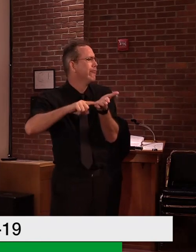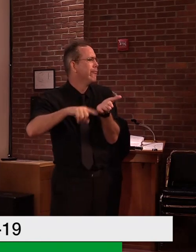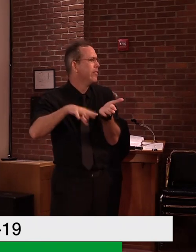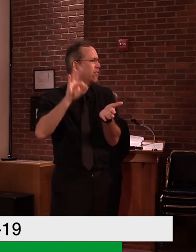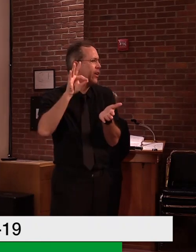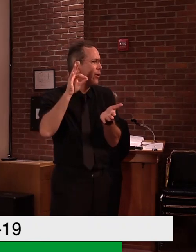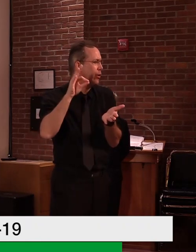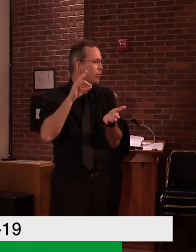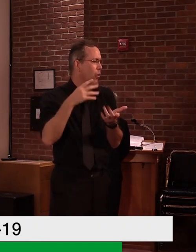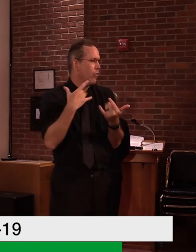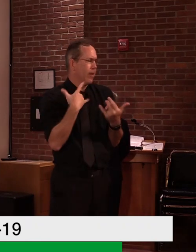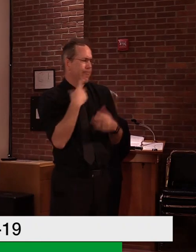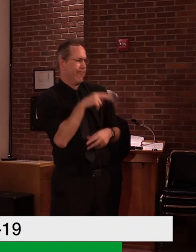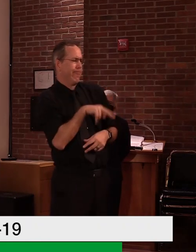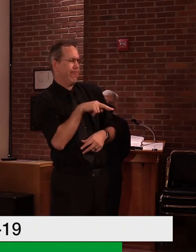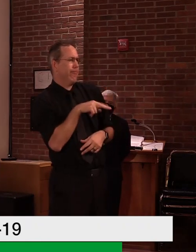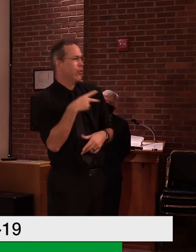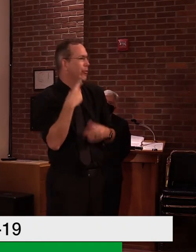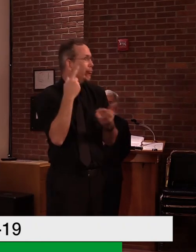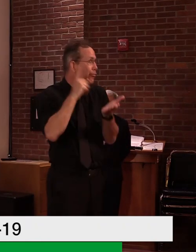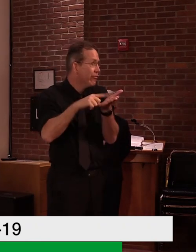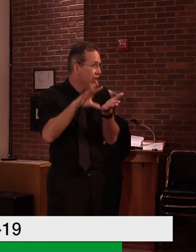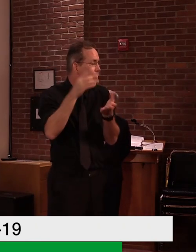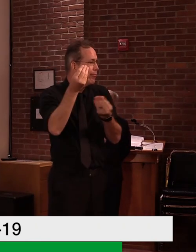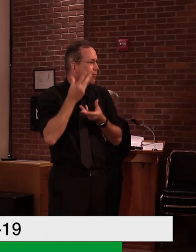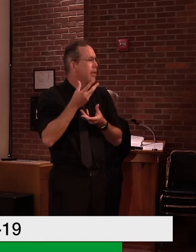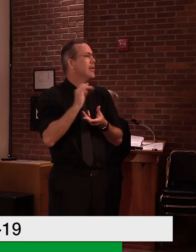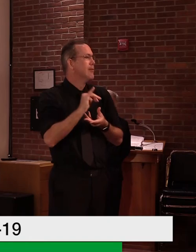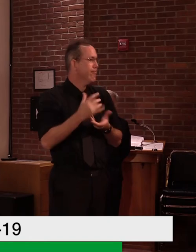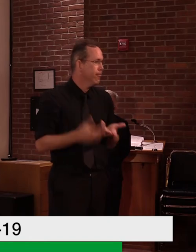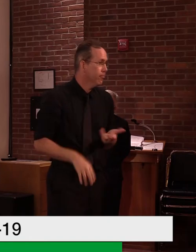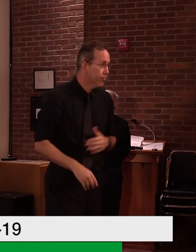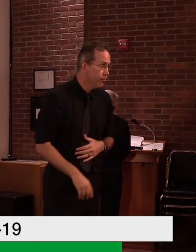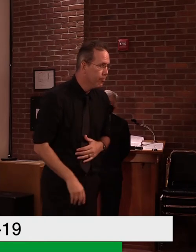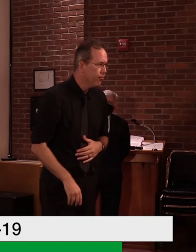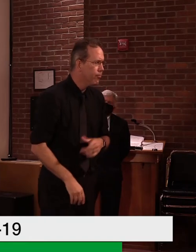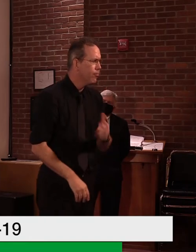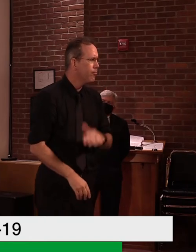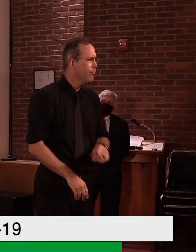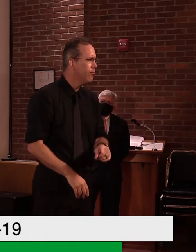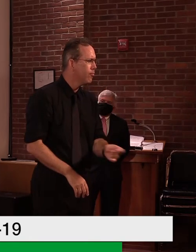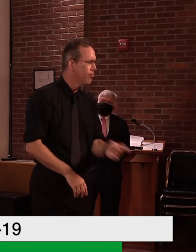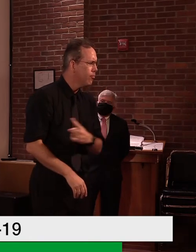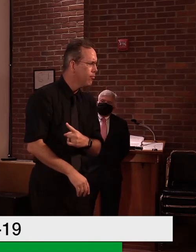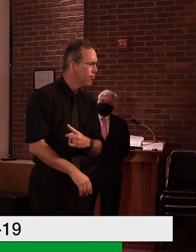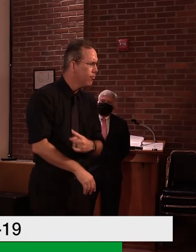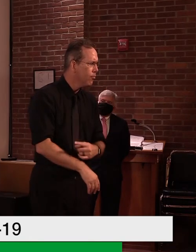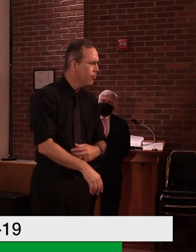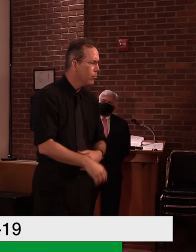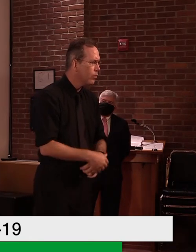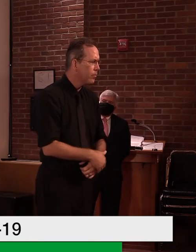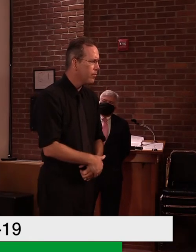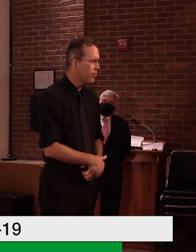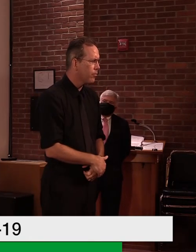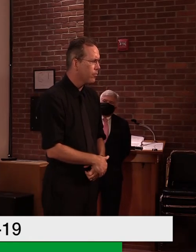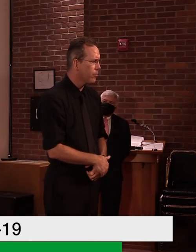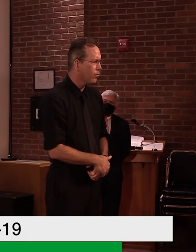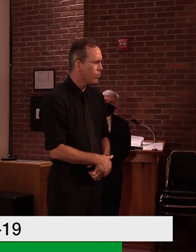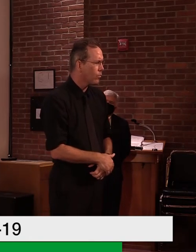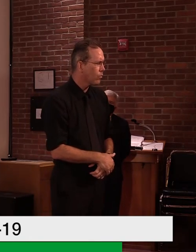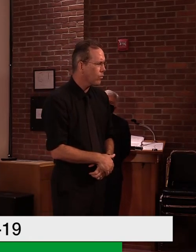you happen to know if the main cases involved gastrointestinal symptoms? The main cases were